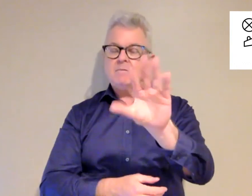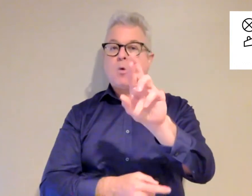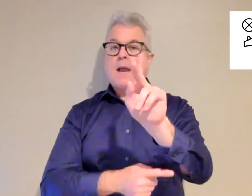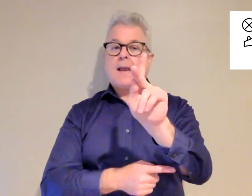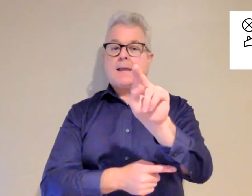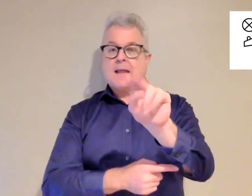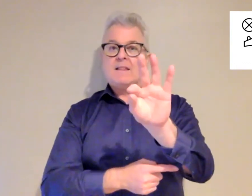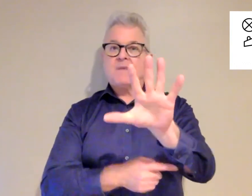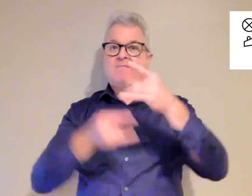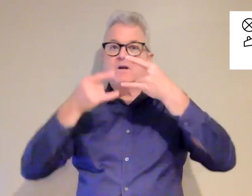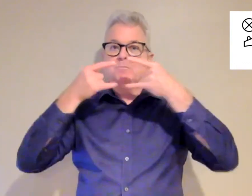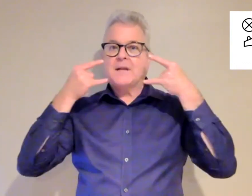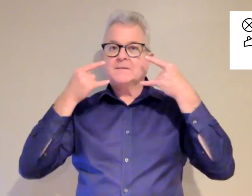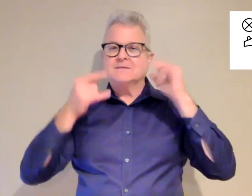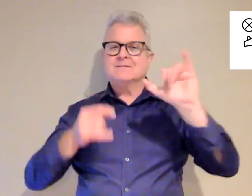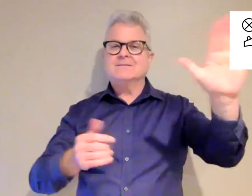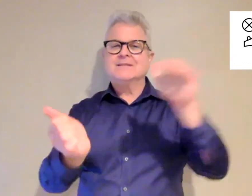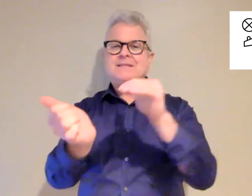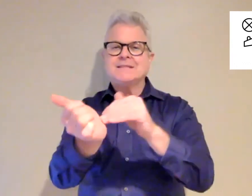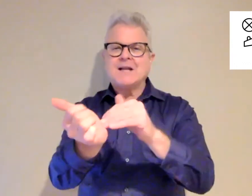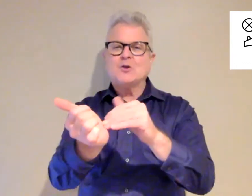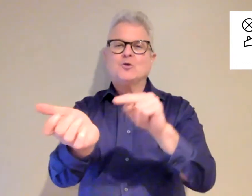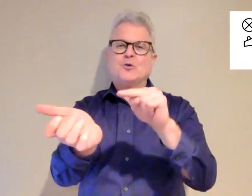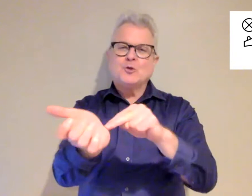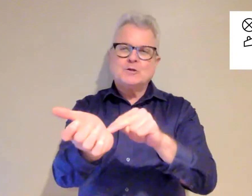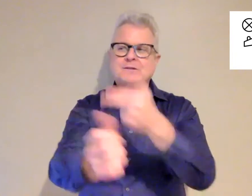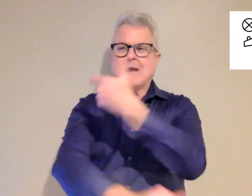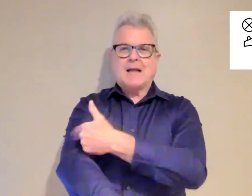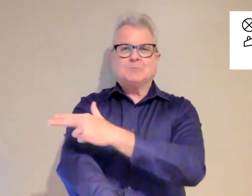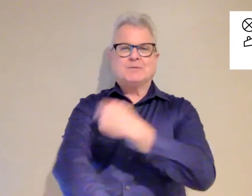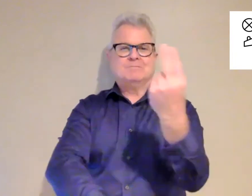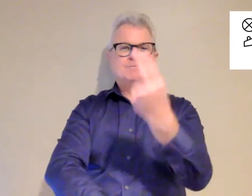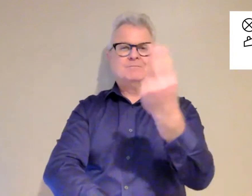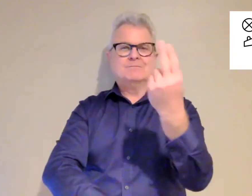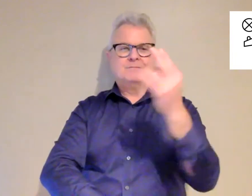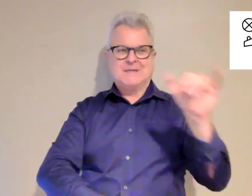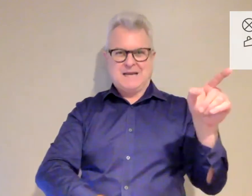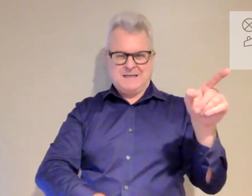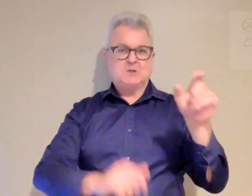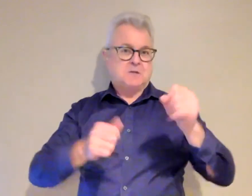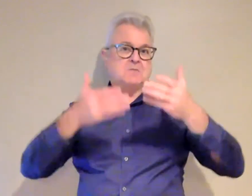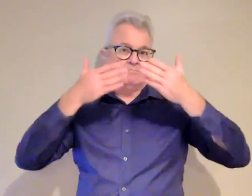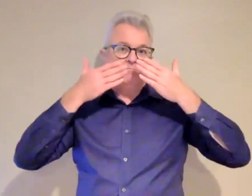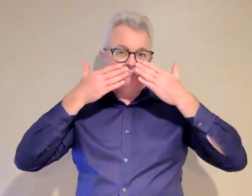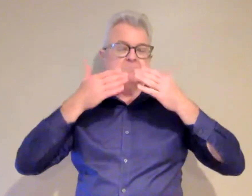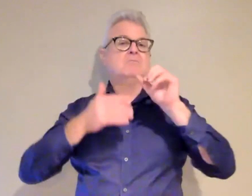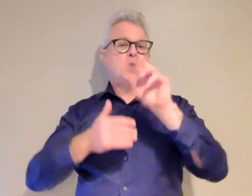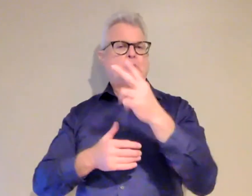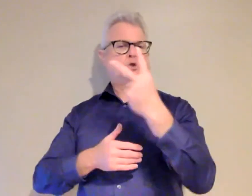need to be. And now they're recommending that the masks that you should be wearing are the N95s and the